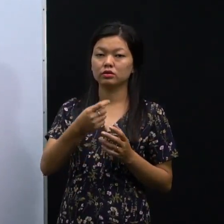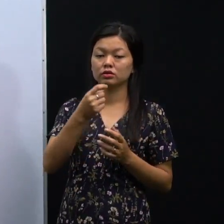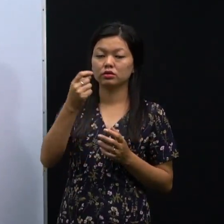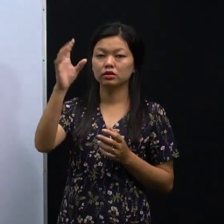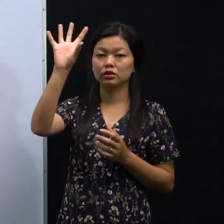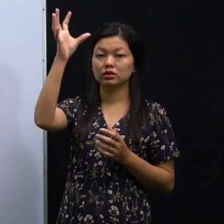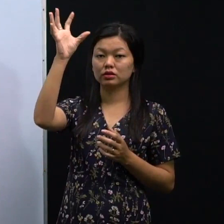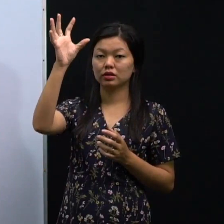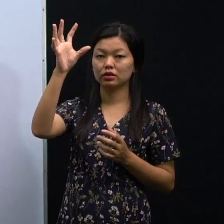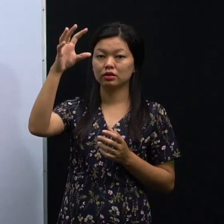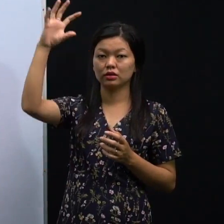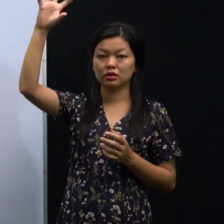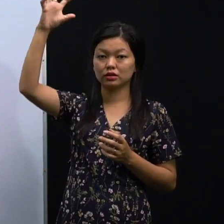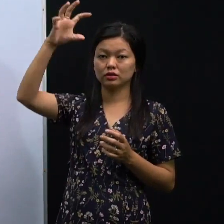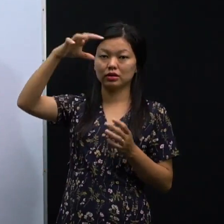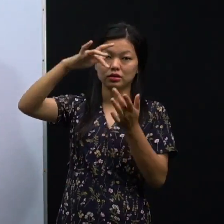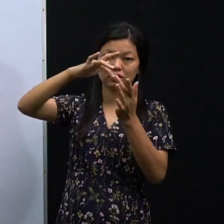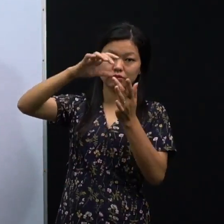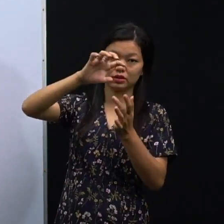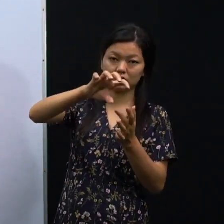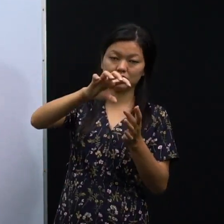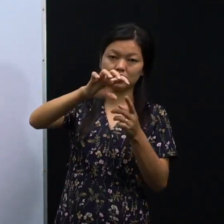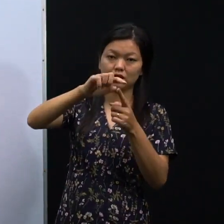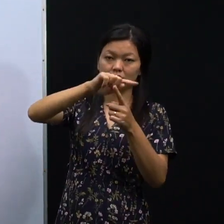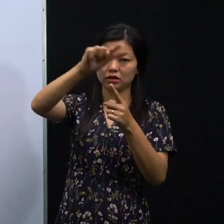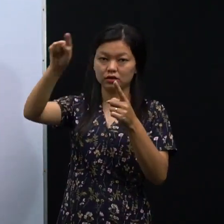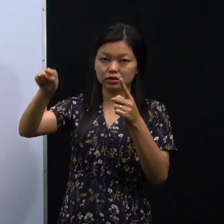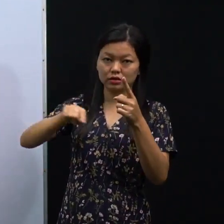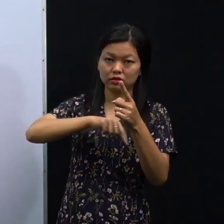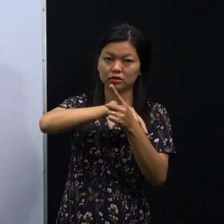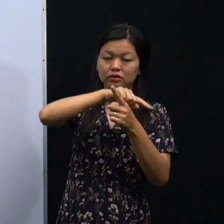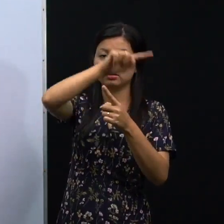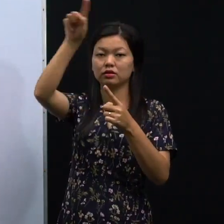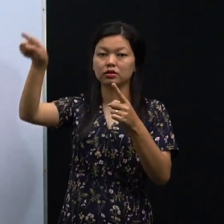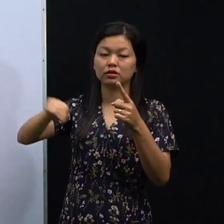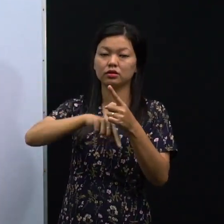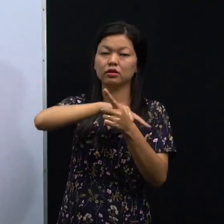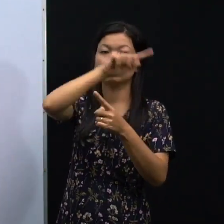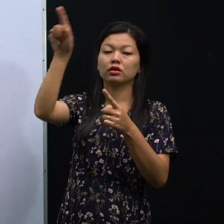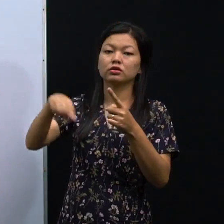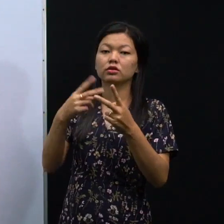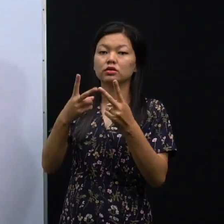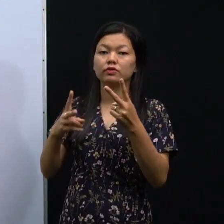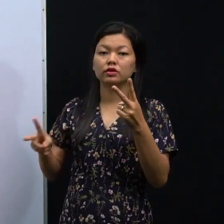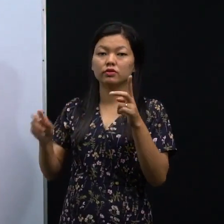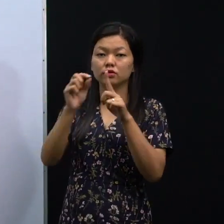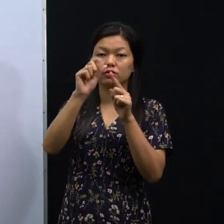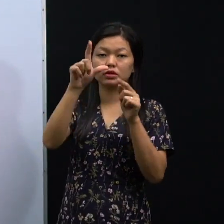Okay, it's like this. So this is the nucleus. Clear?